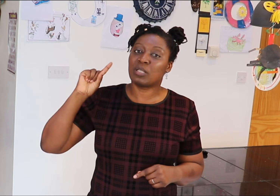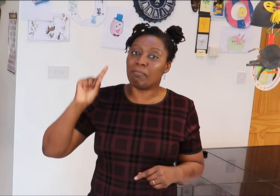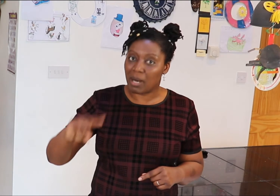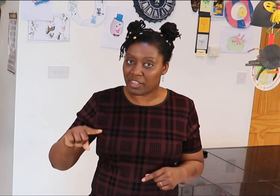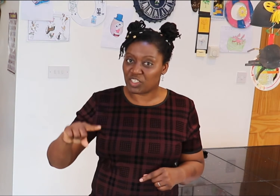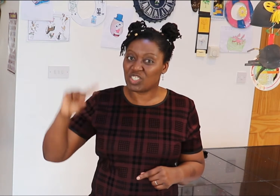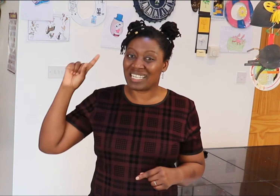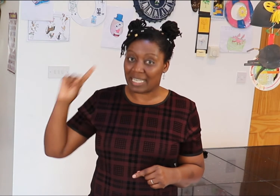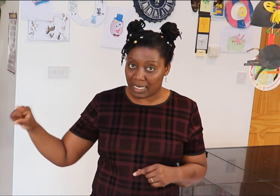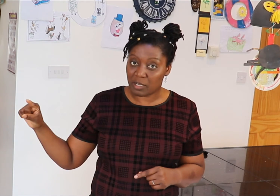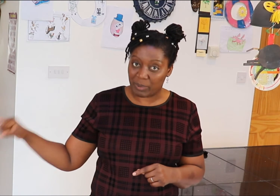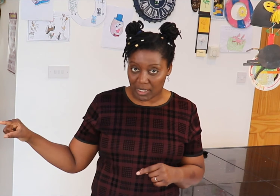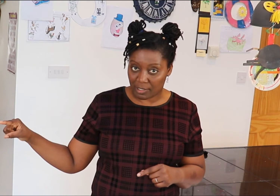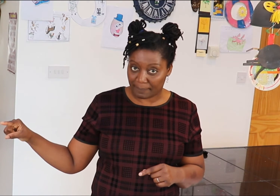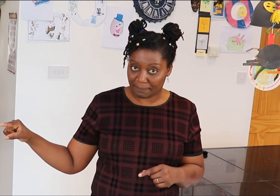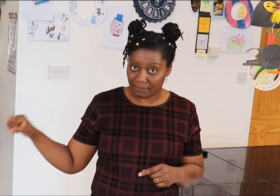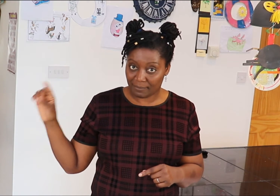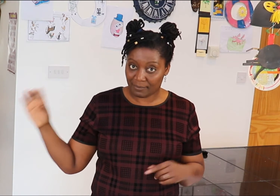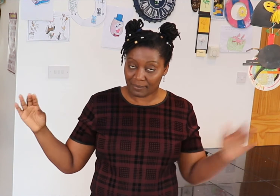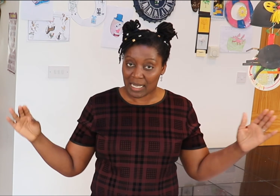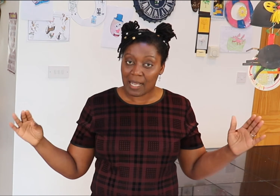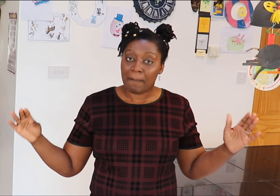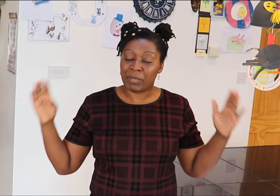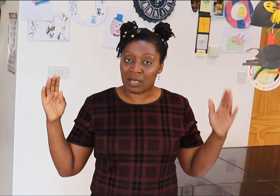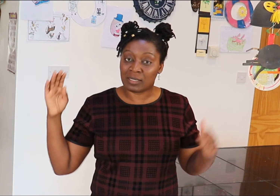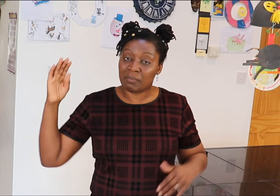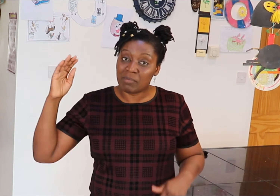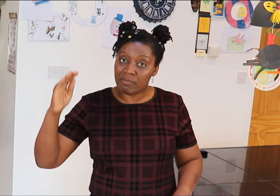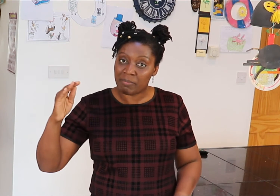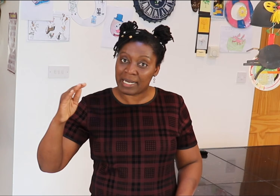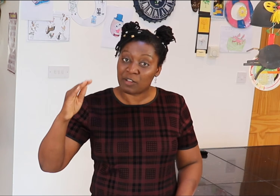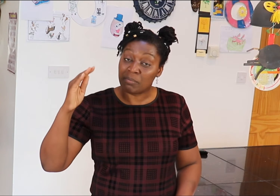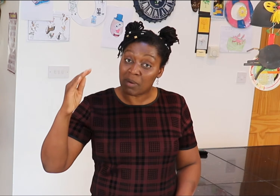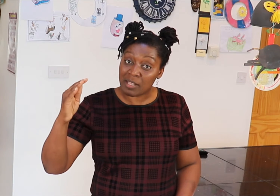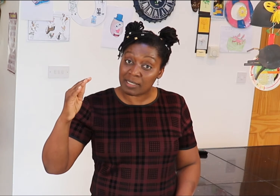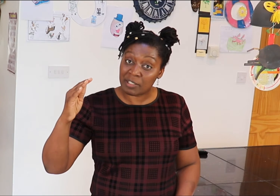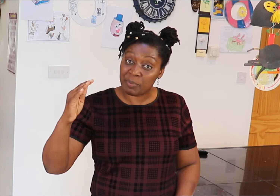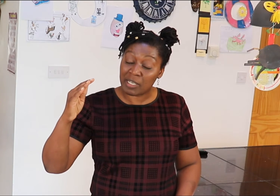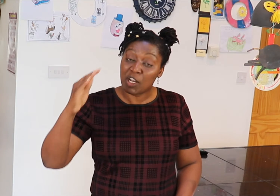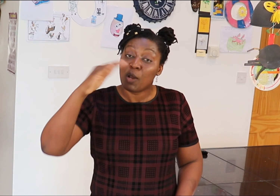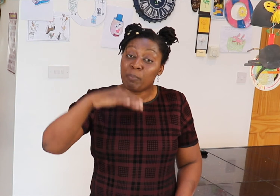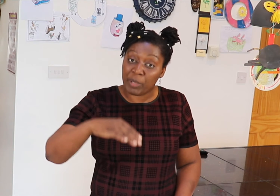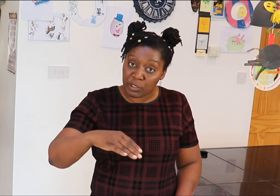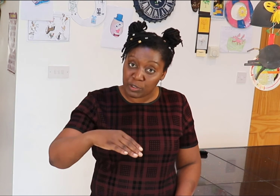the mother's inner being. Because remember now, the mother's inner being